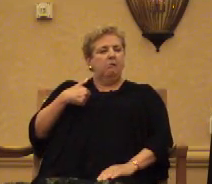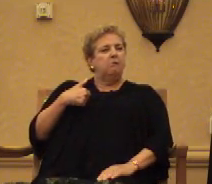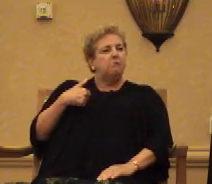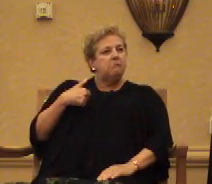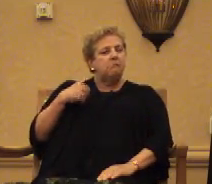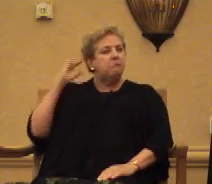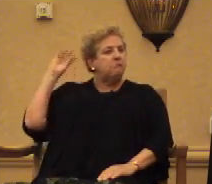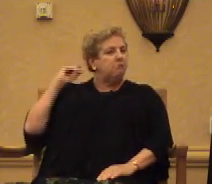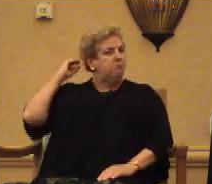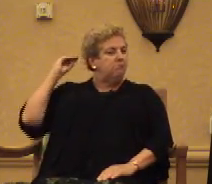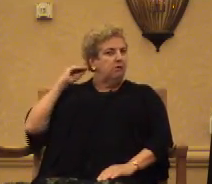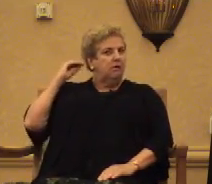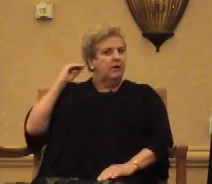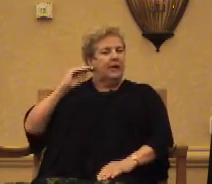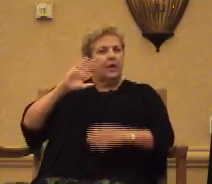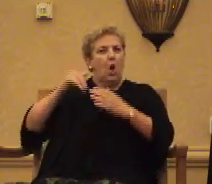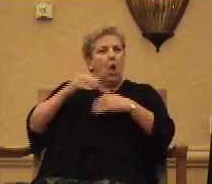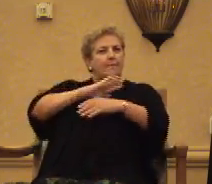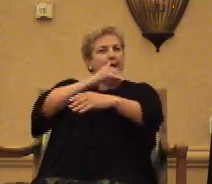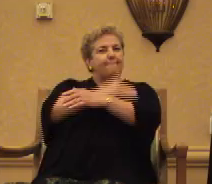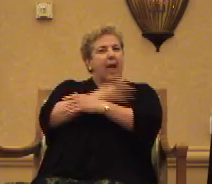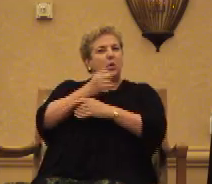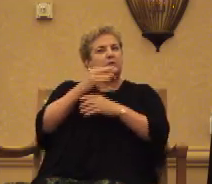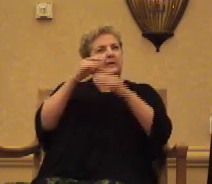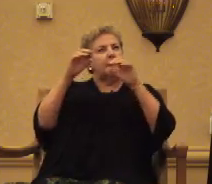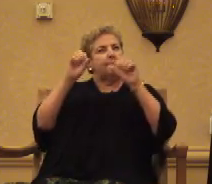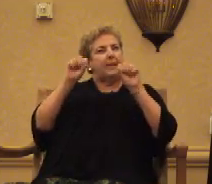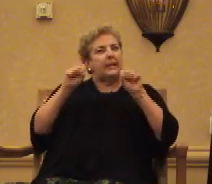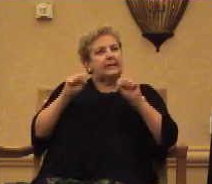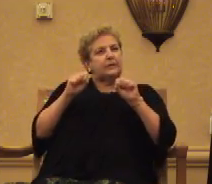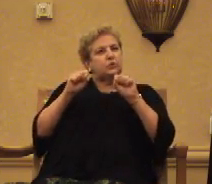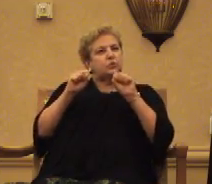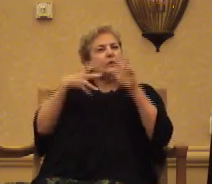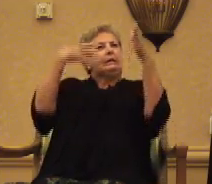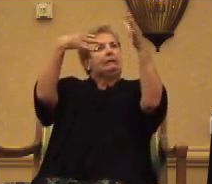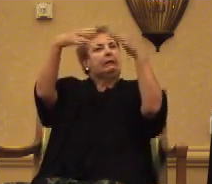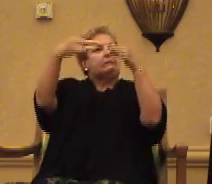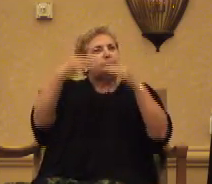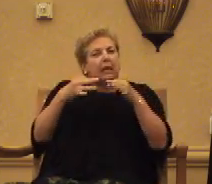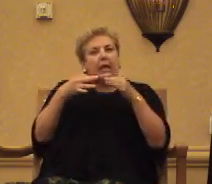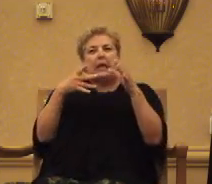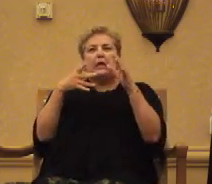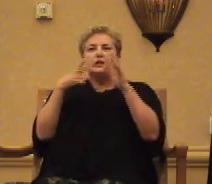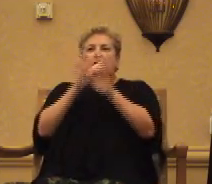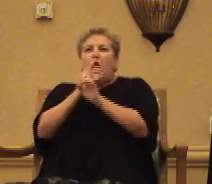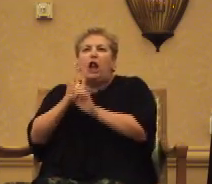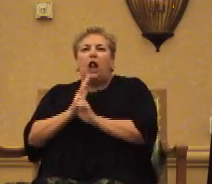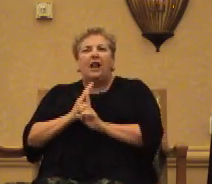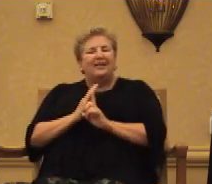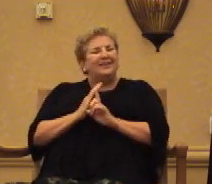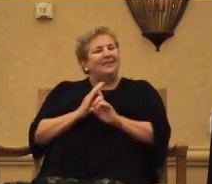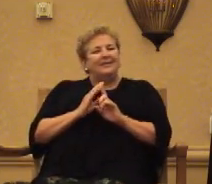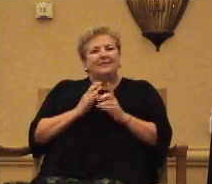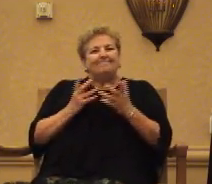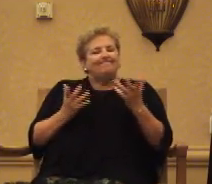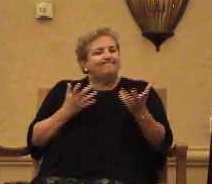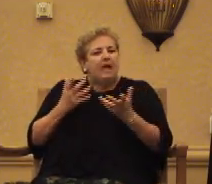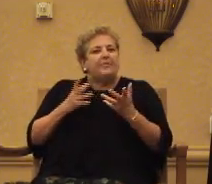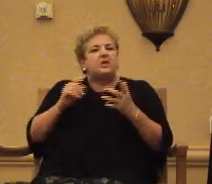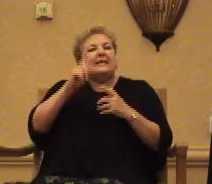of rationalization and justification, and it uses it against me. There's a test in the big book that it says if you don't